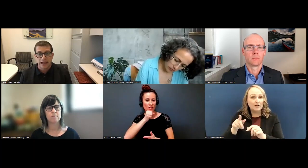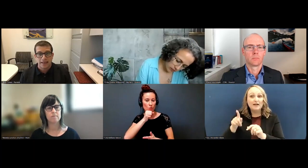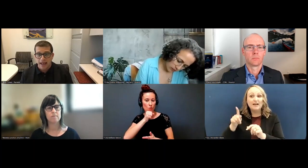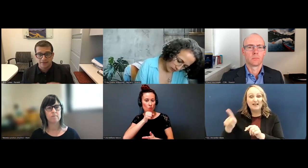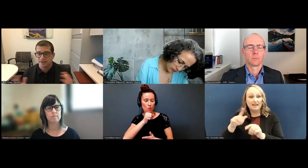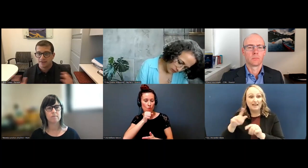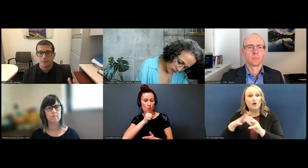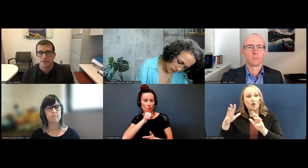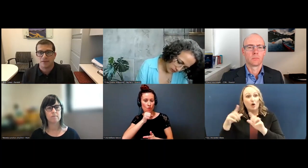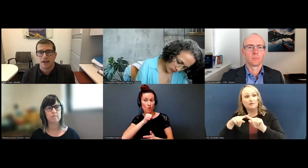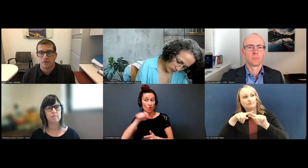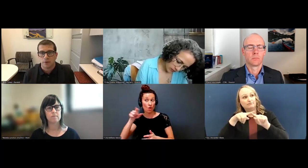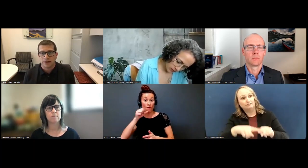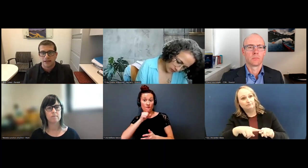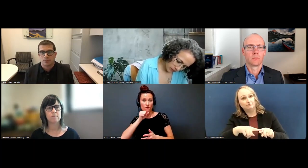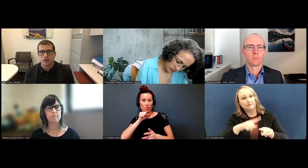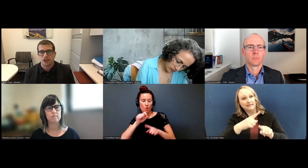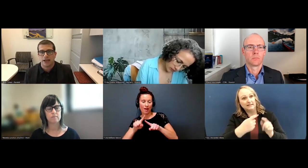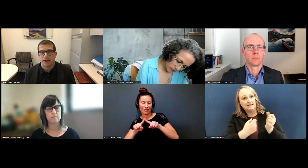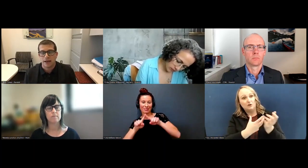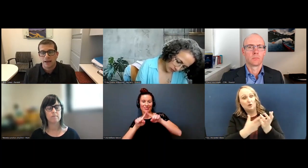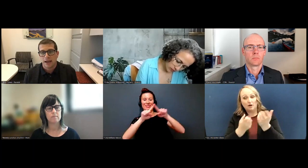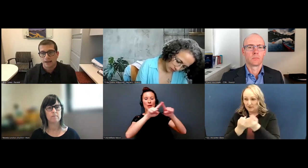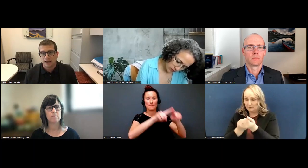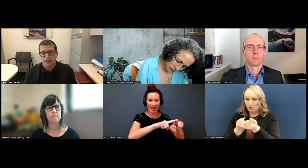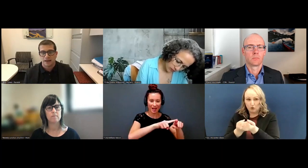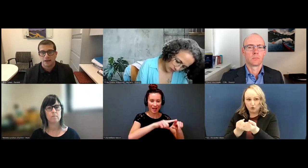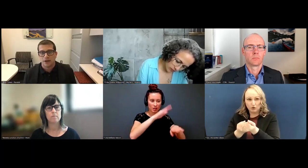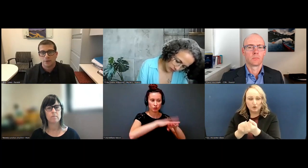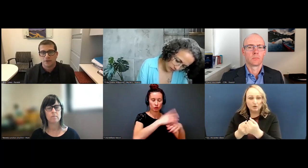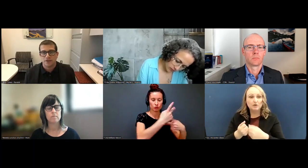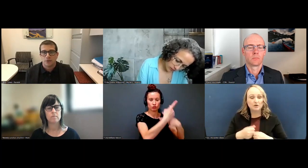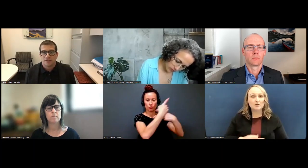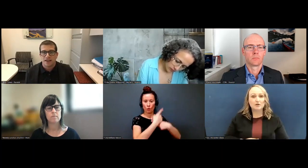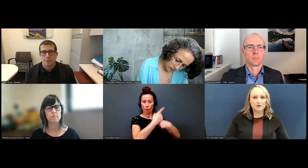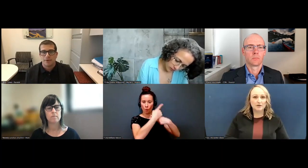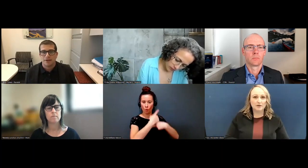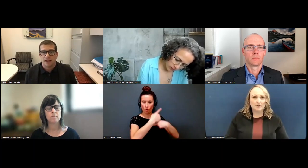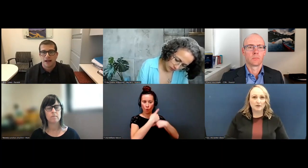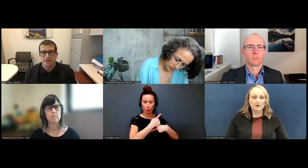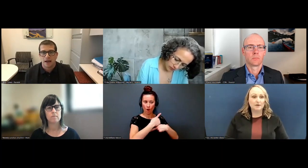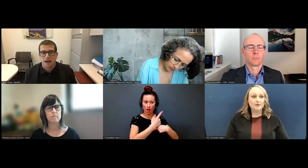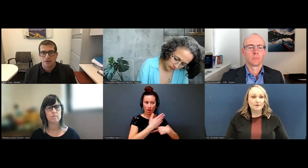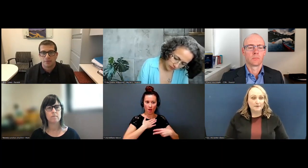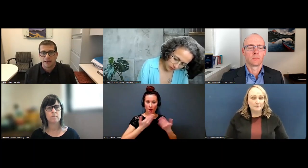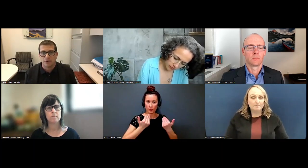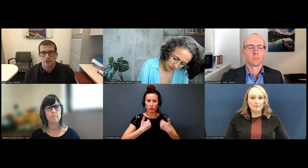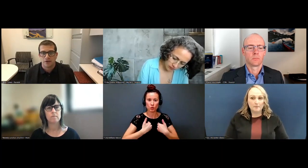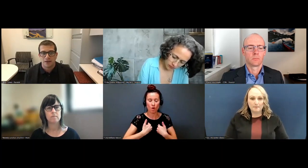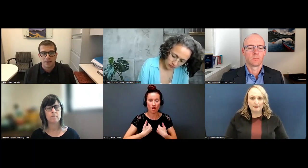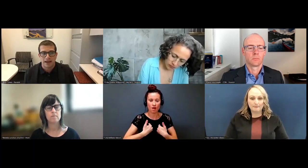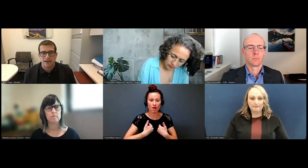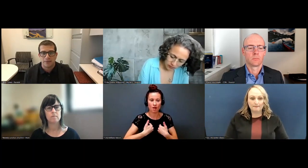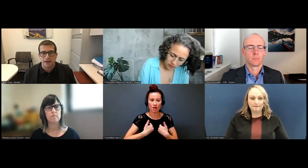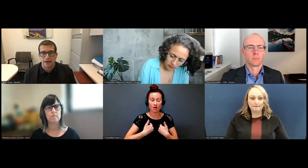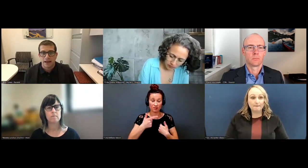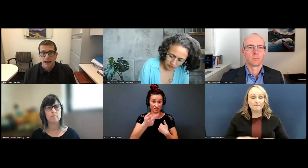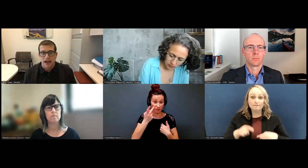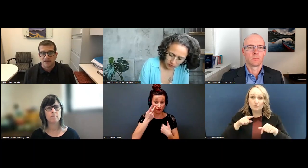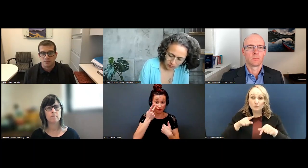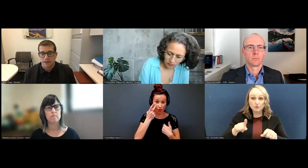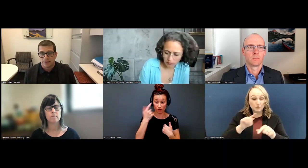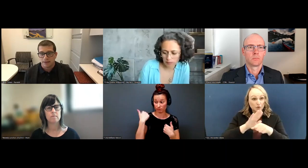And that system, as everyone can appreciate, and as anyone who has seen what's happened in the last 3 years during the